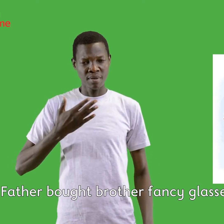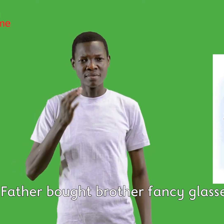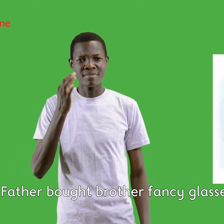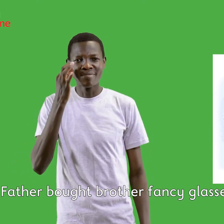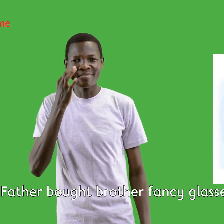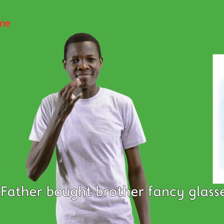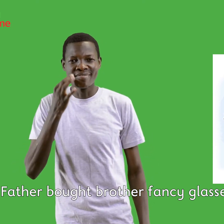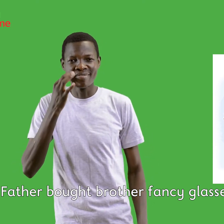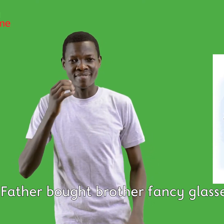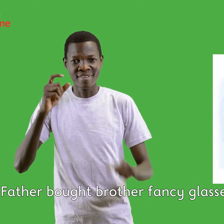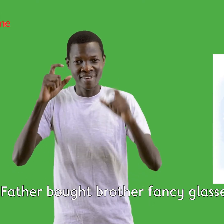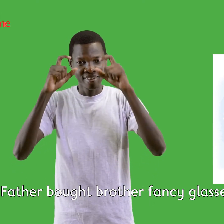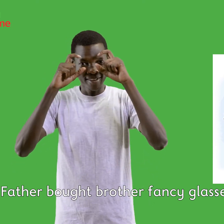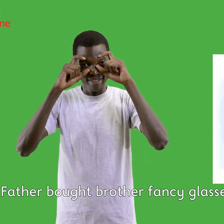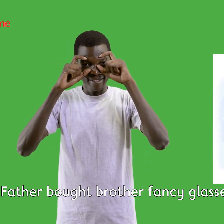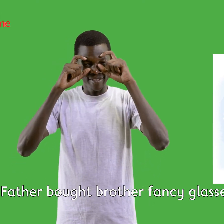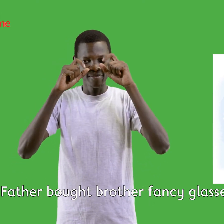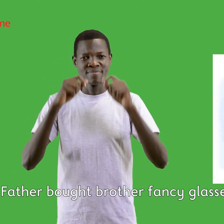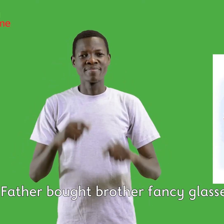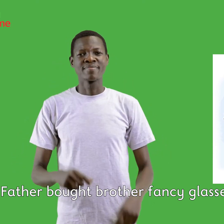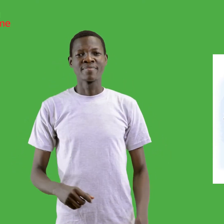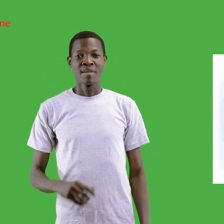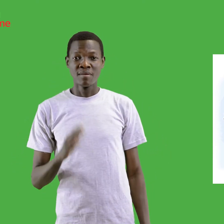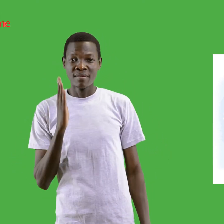Father bought brother fancy glasses.